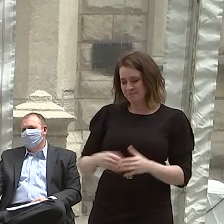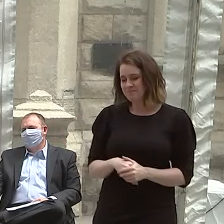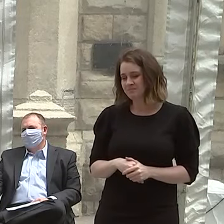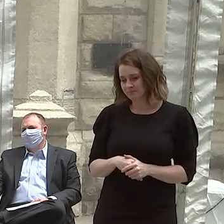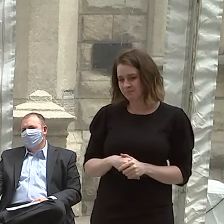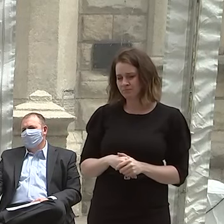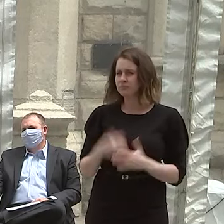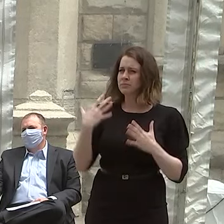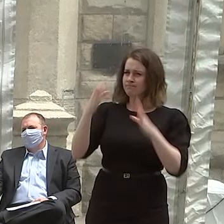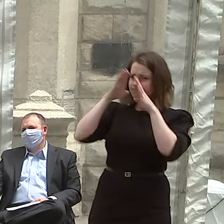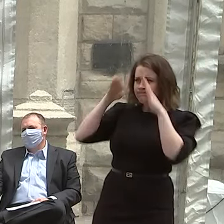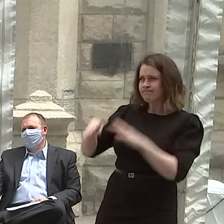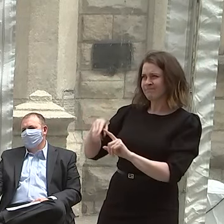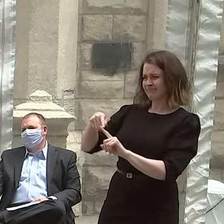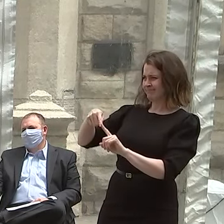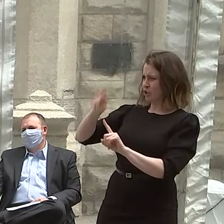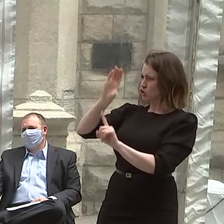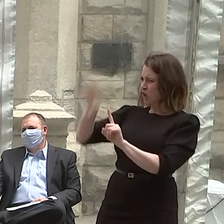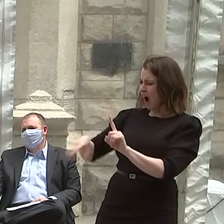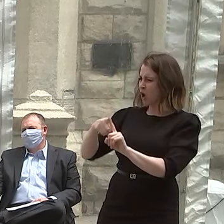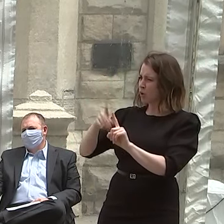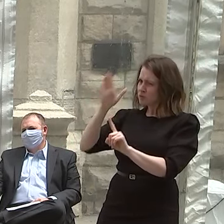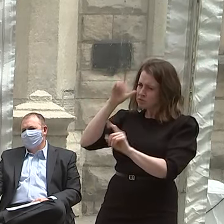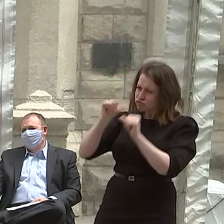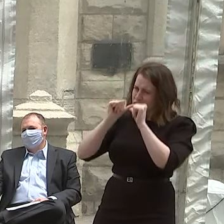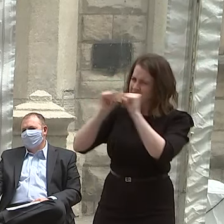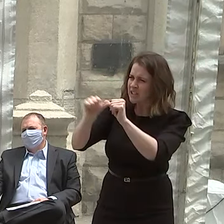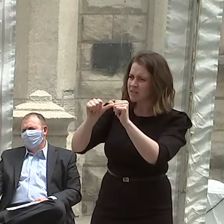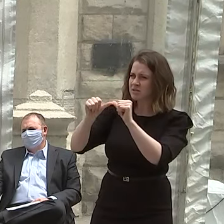to our landmark of resiliency and the point of our